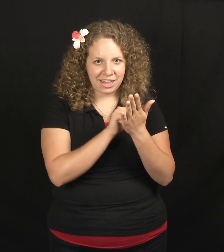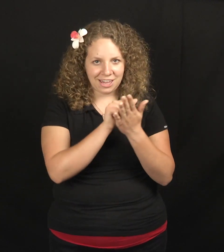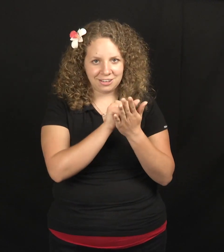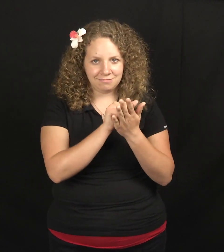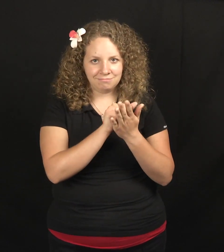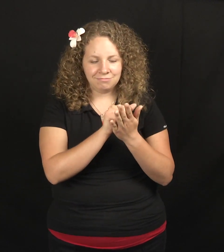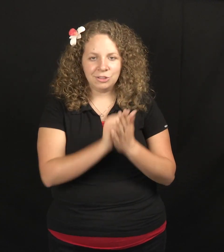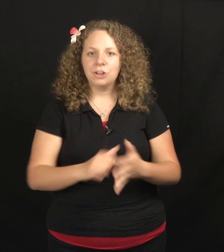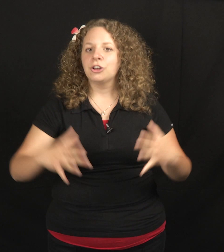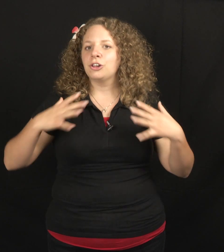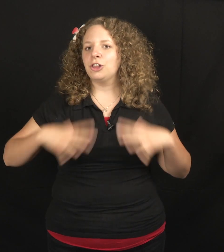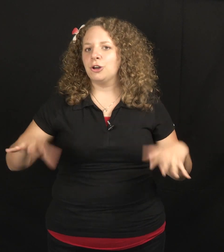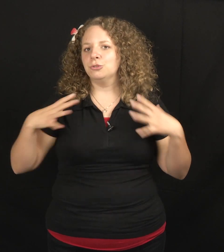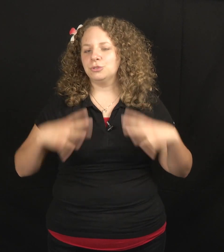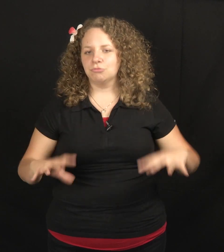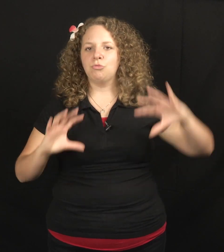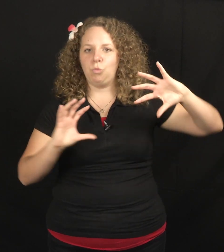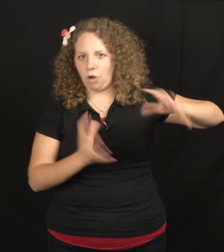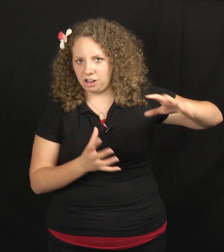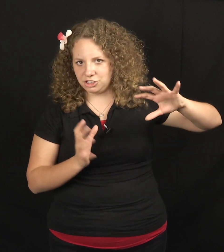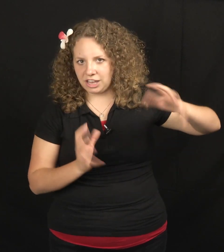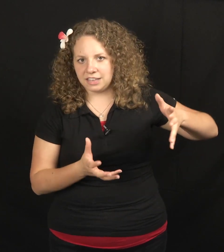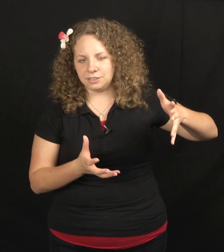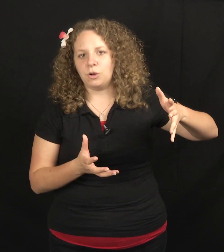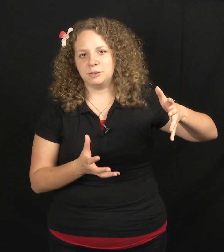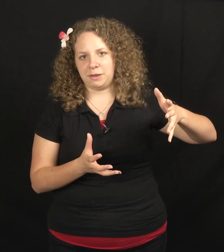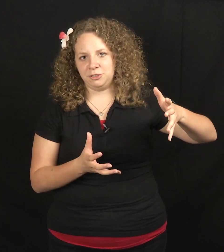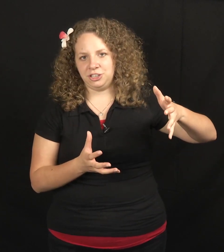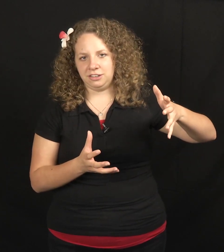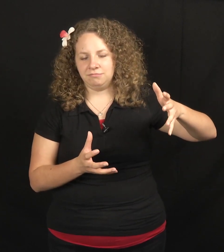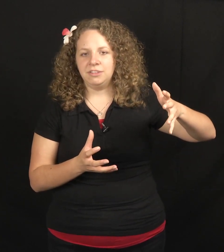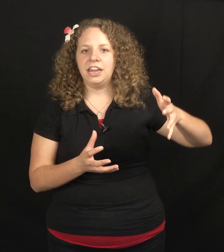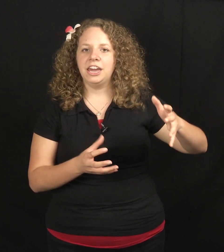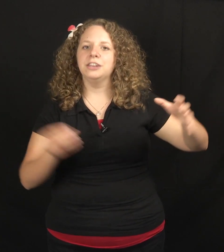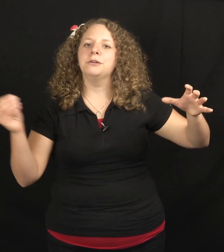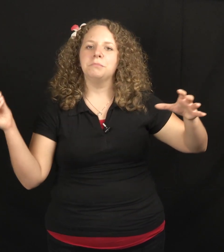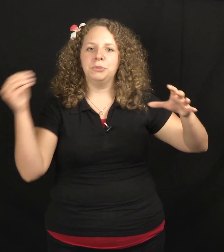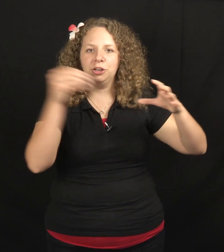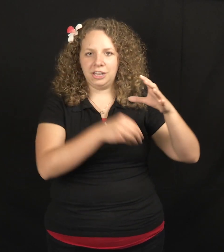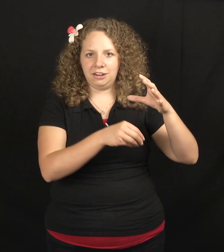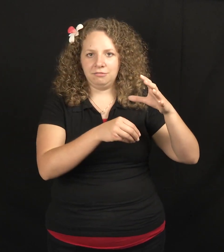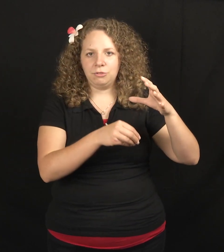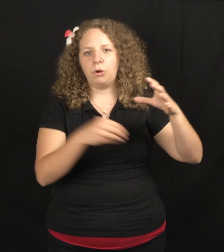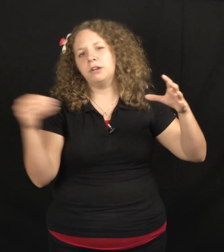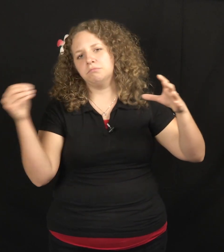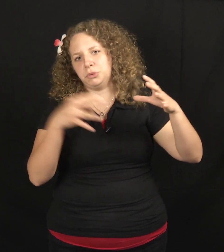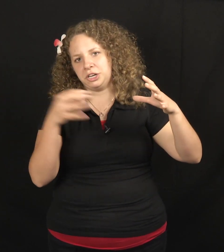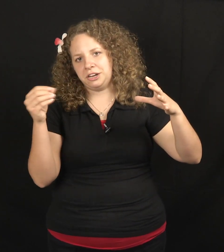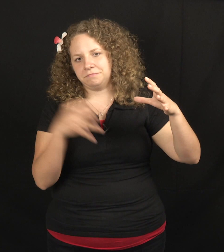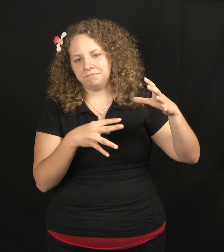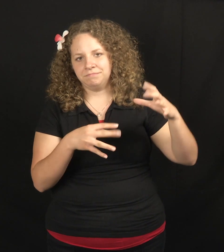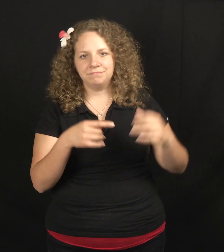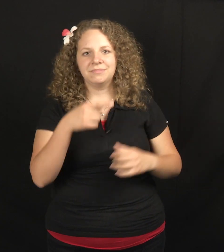hand, clothes, wash, as in wash by machine, and put in, or put in,